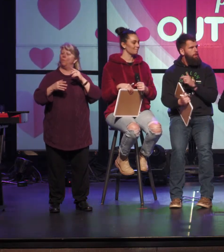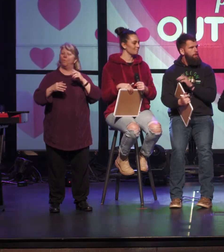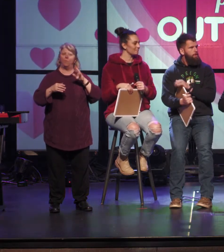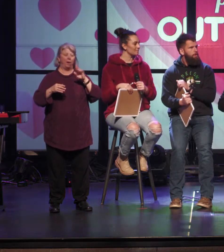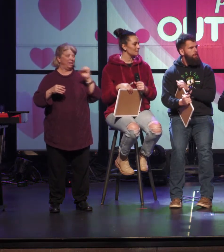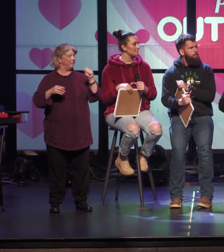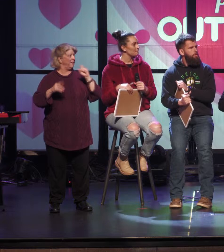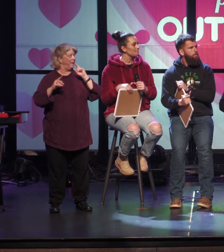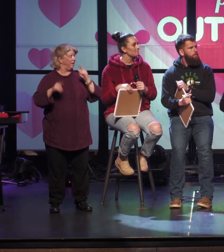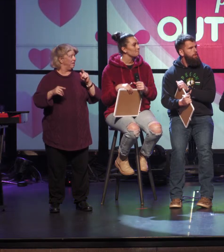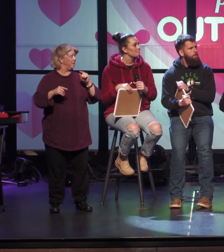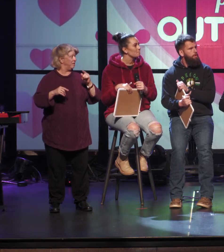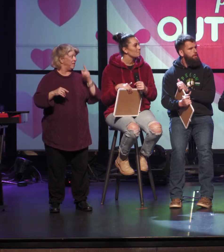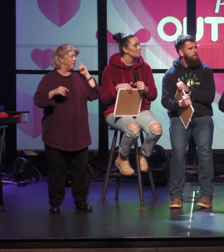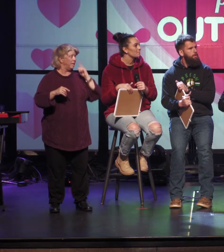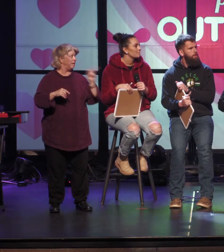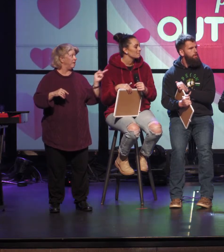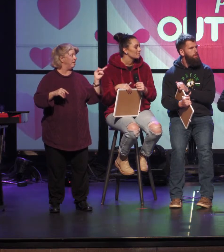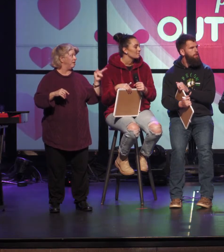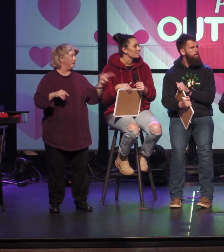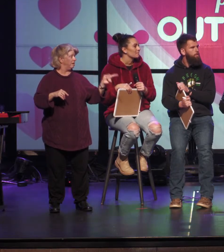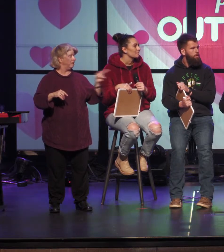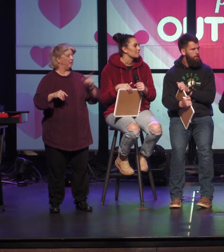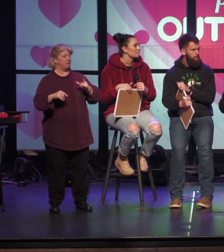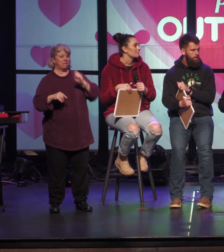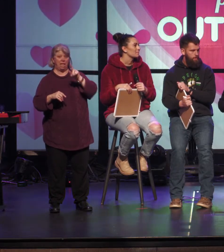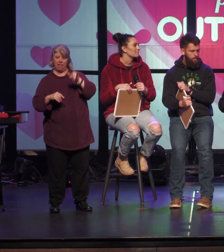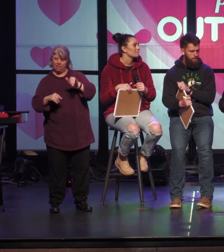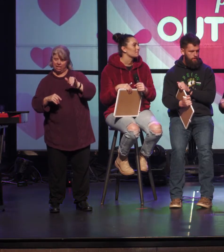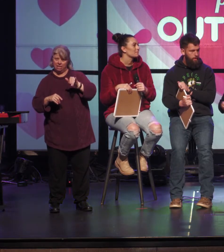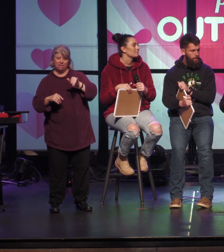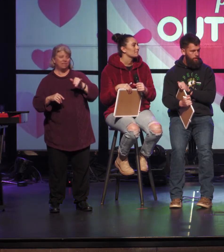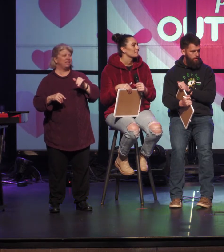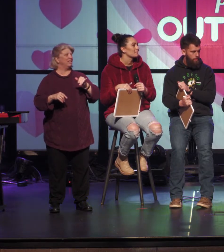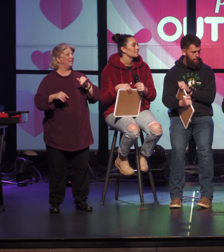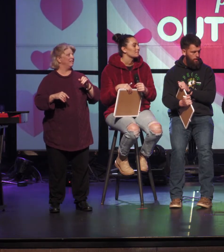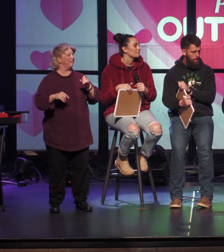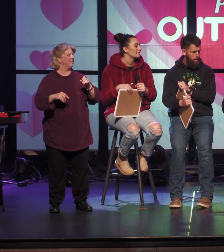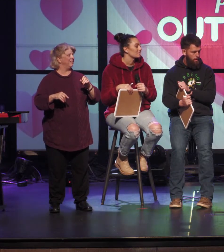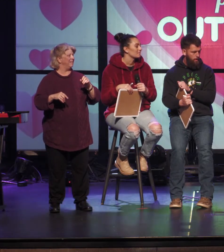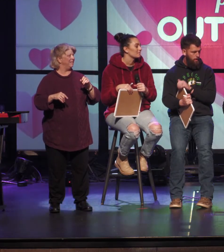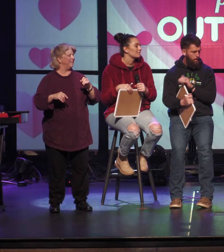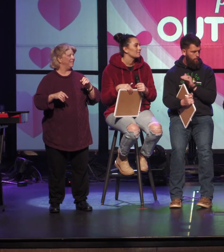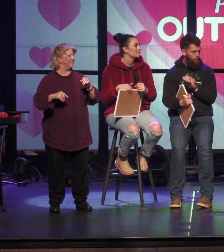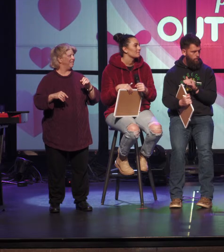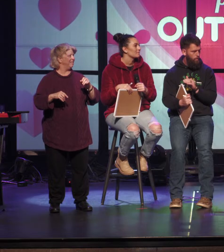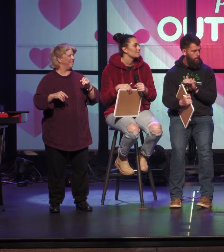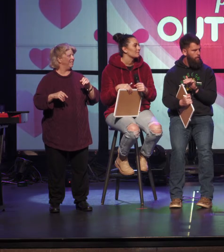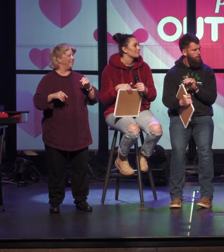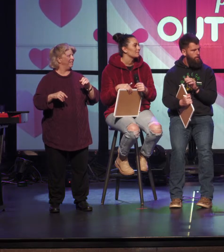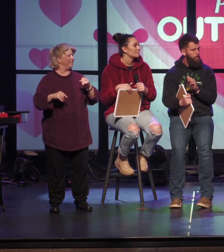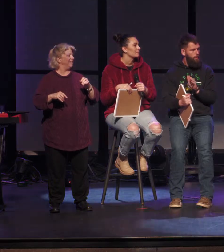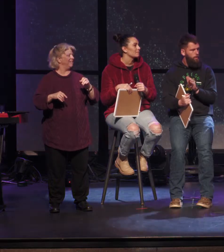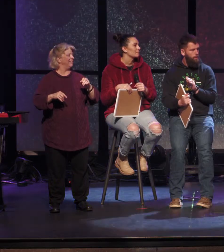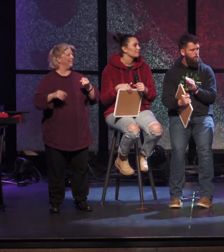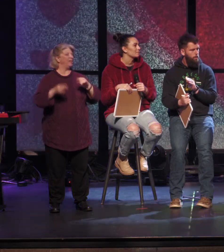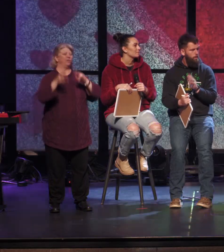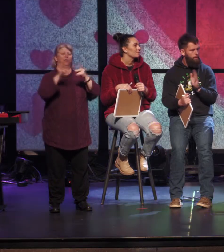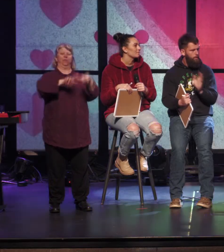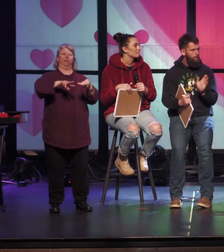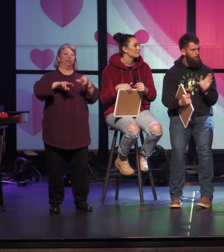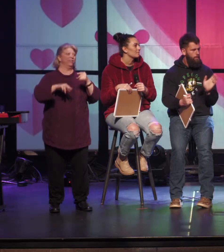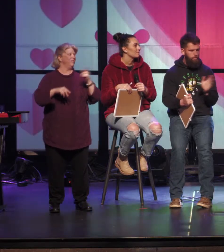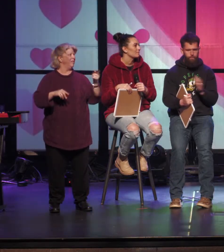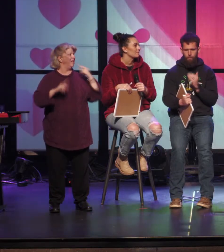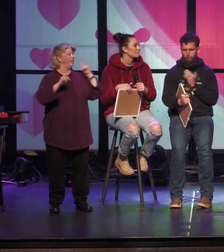Ross, you're going to answer what you think Sally's is. All right. No, wait. We just did that. You're